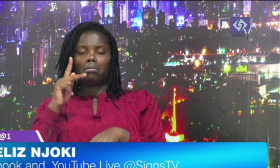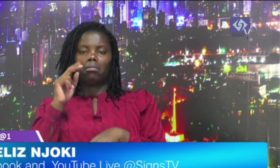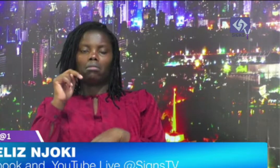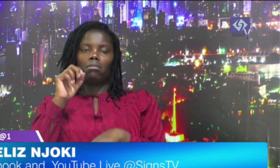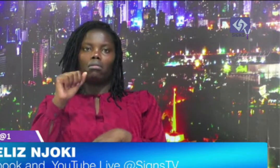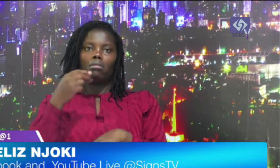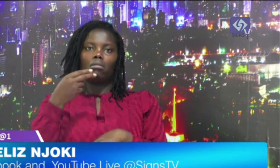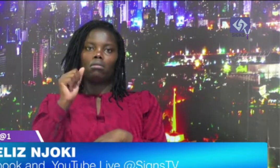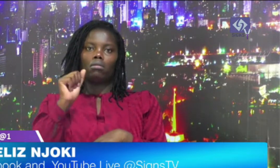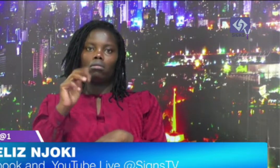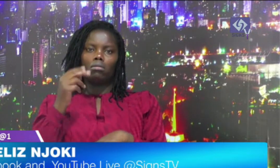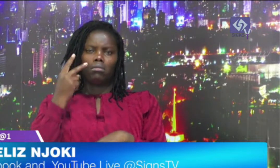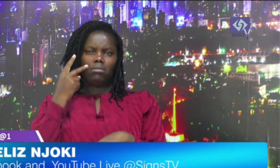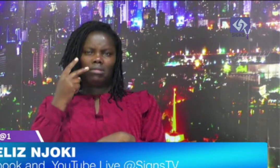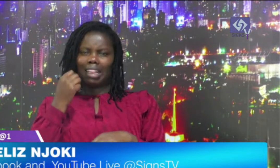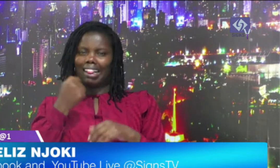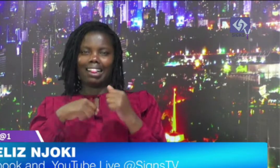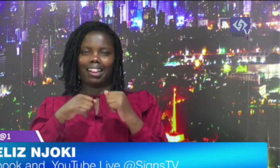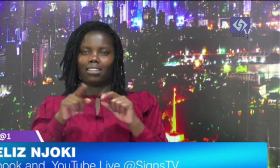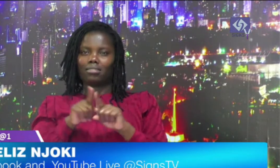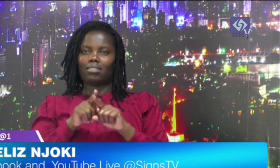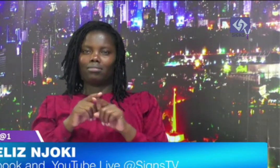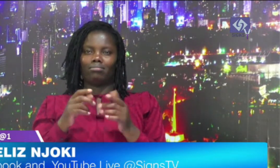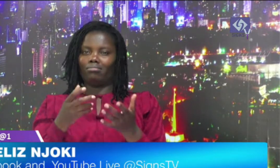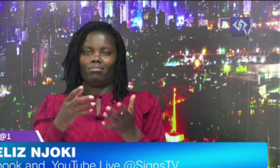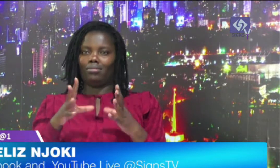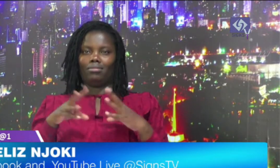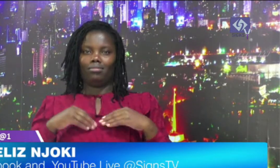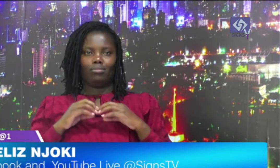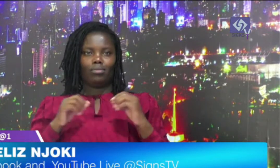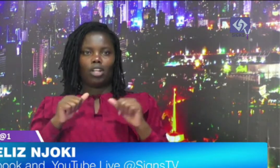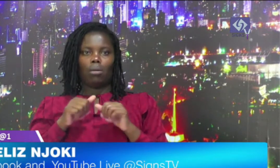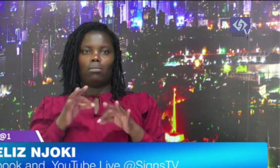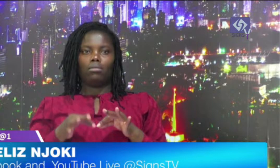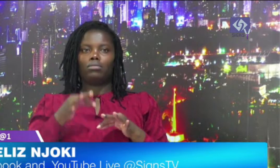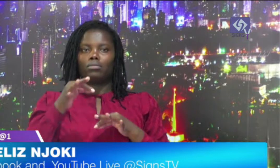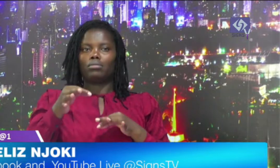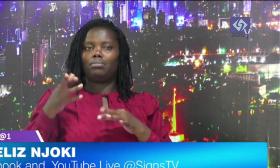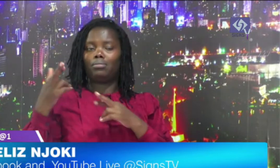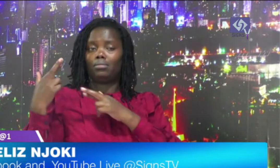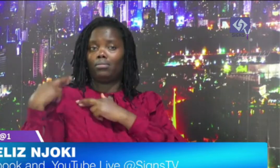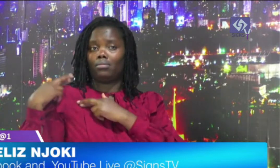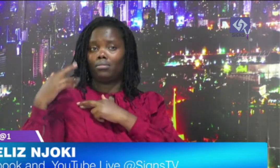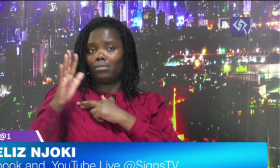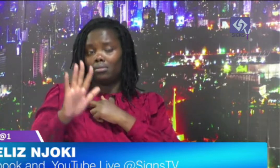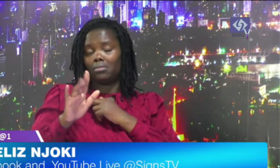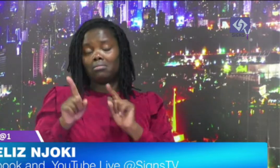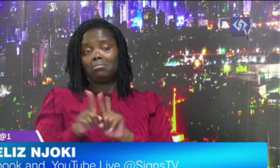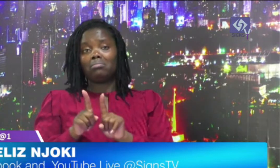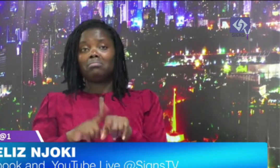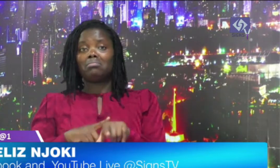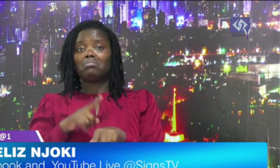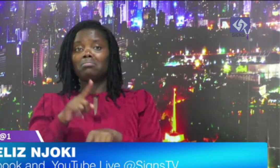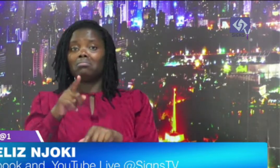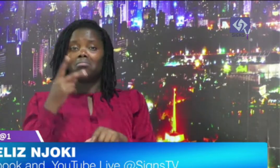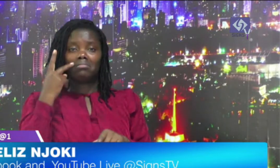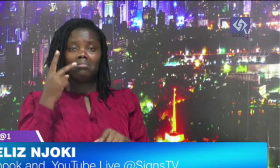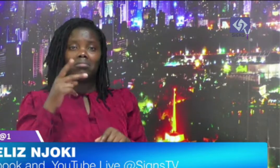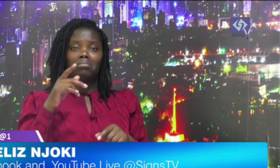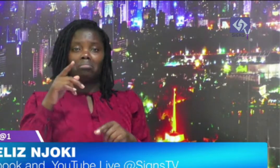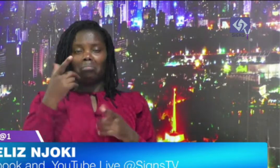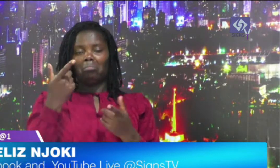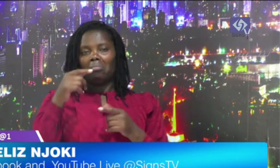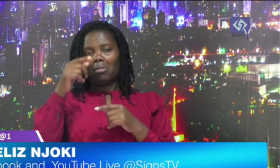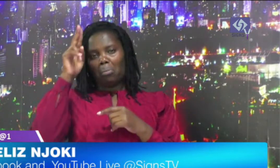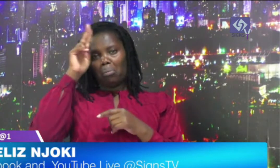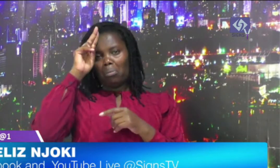of Congo's eastern region after Kinshasa deemed it ineffective and declined to extend